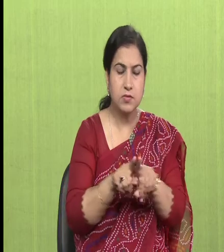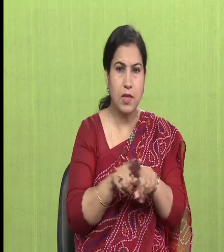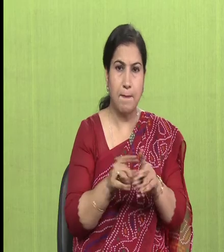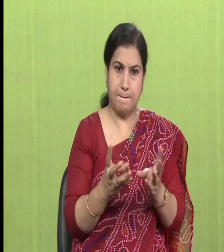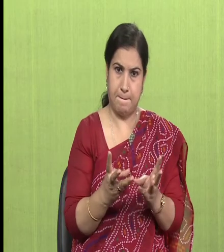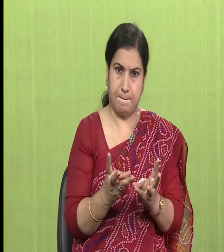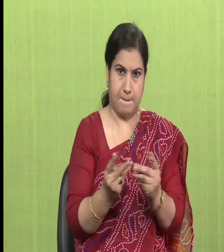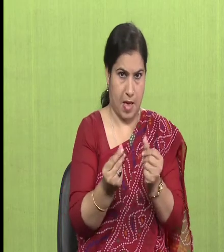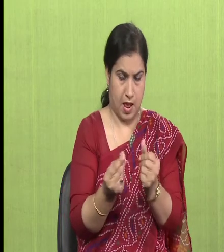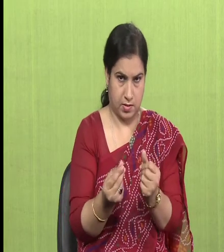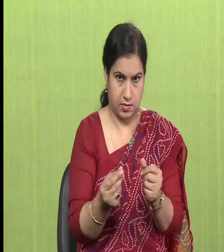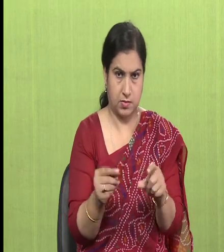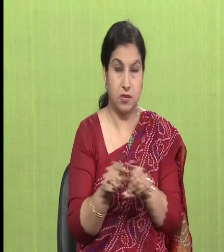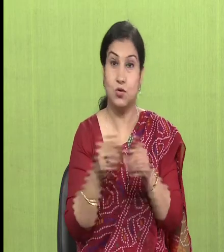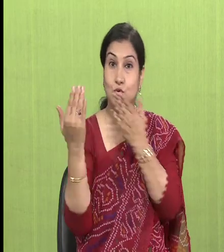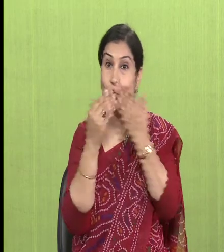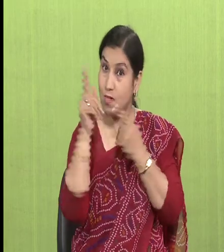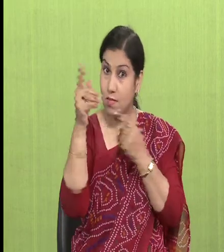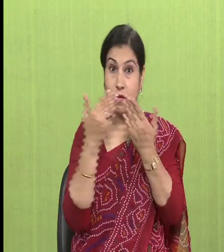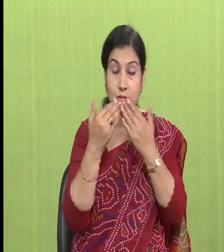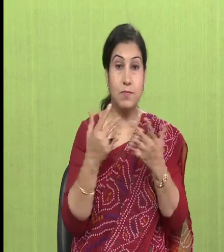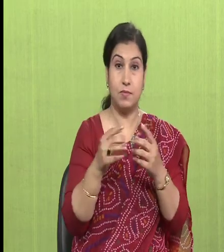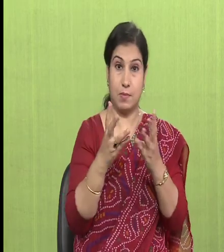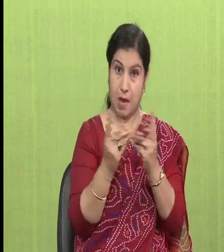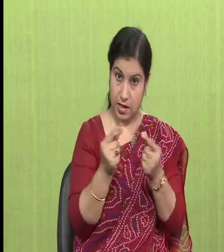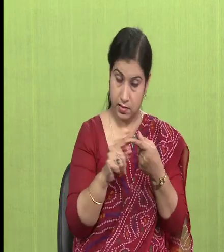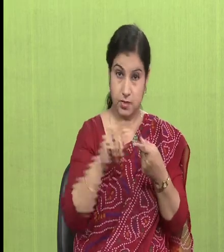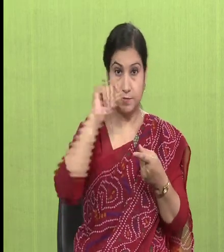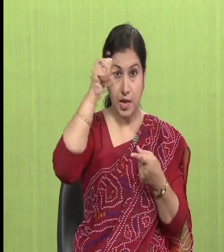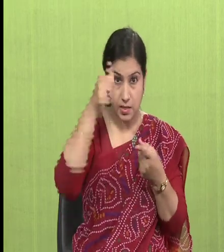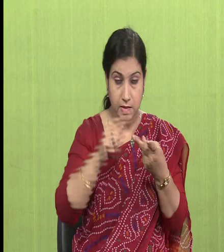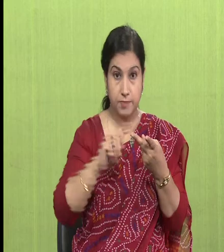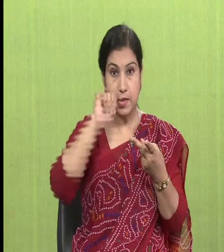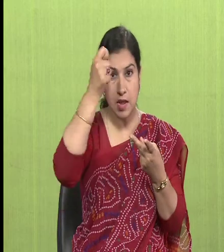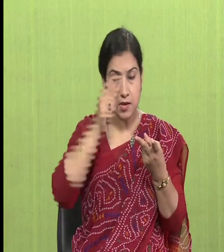maths, English, Hindi, history, geography,